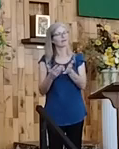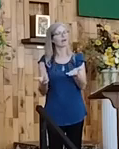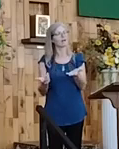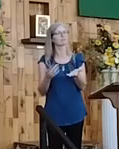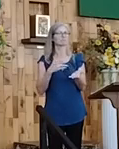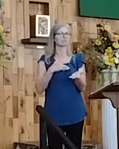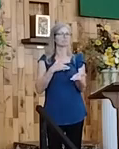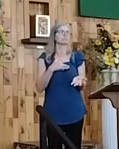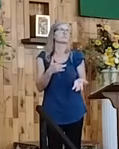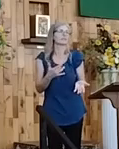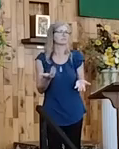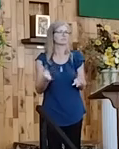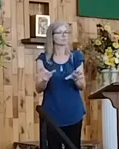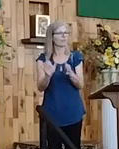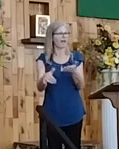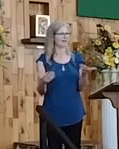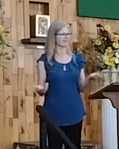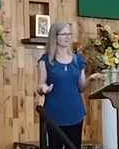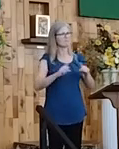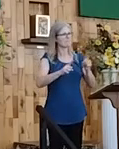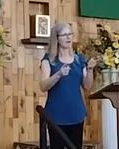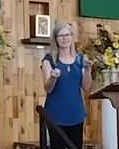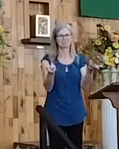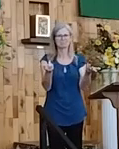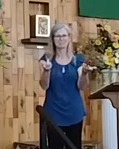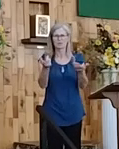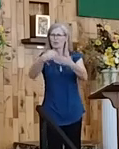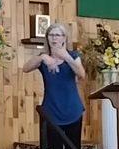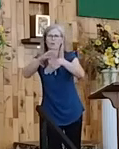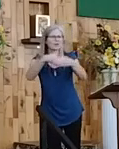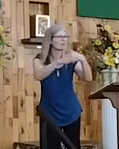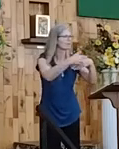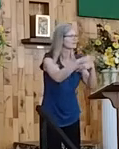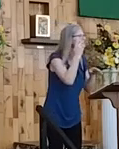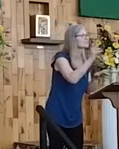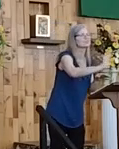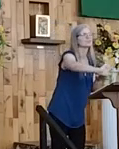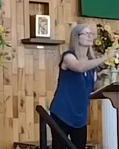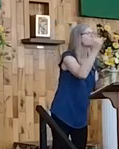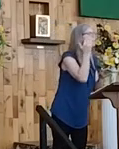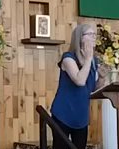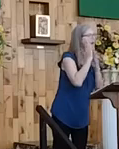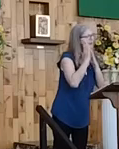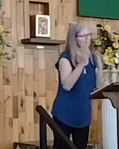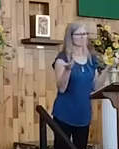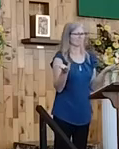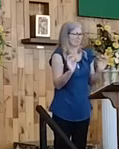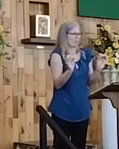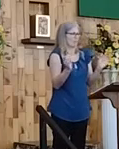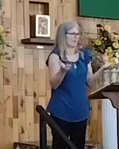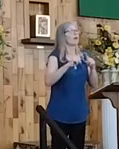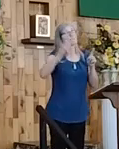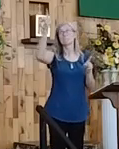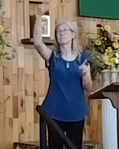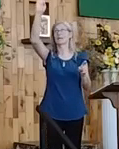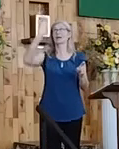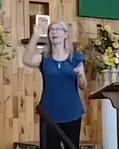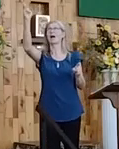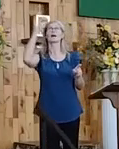So nobody would ever see if my bed is made or not made. But God sees. So I do it as a